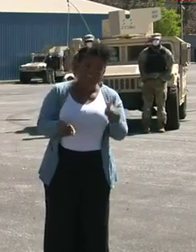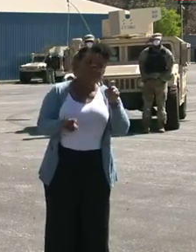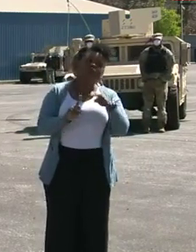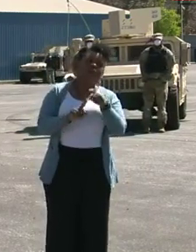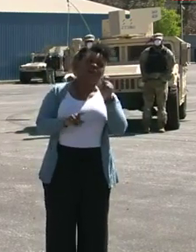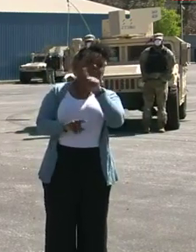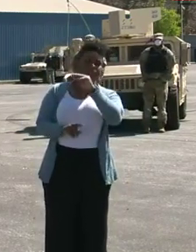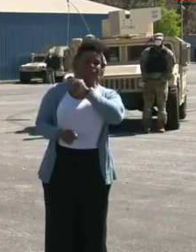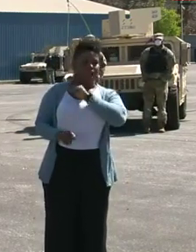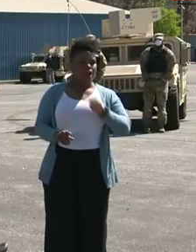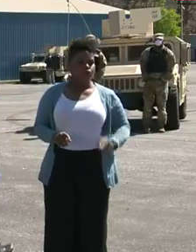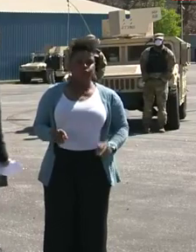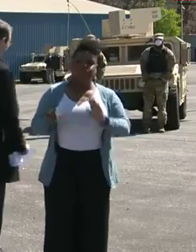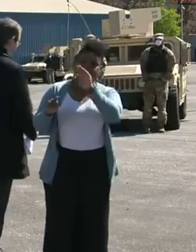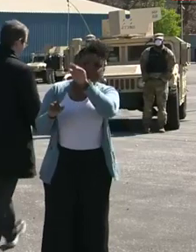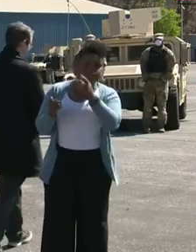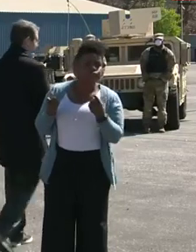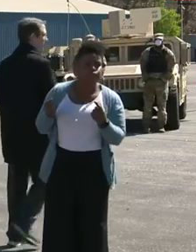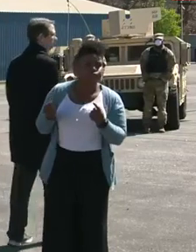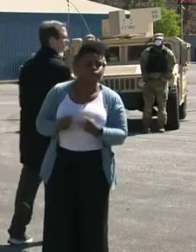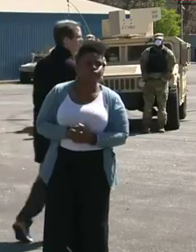steps.